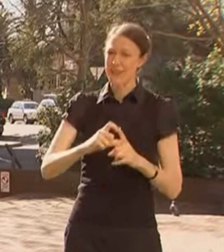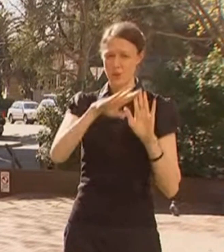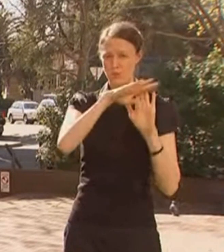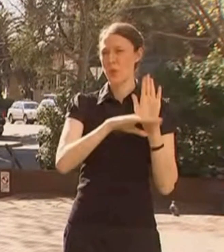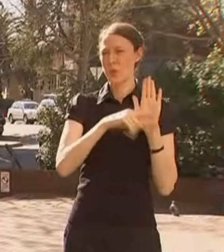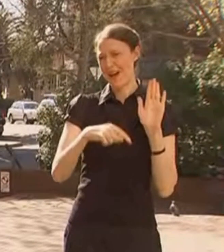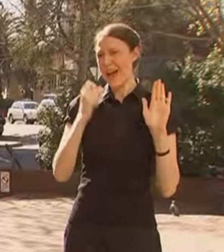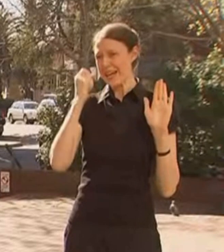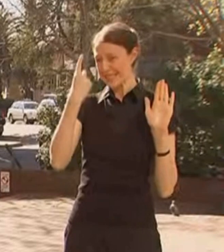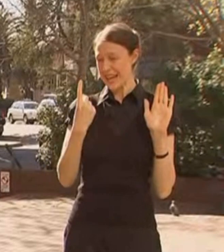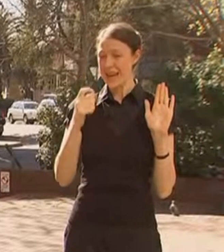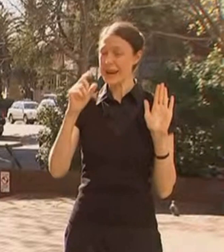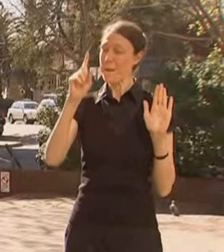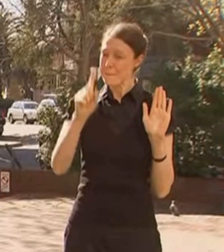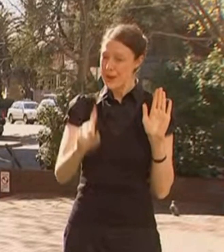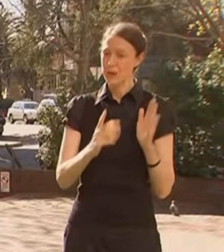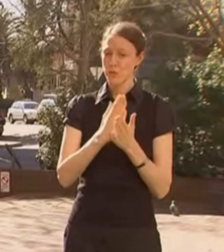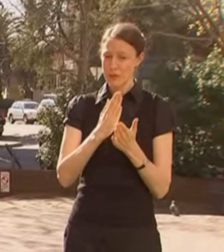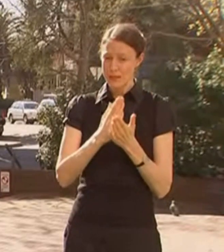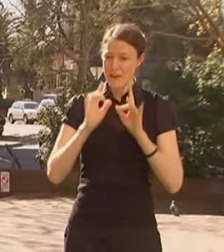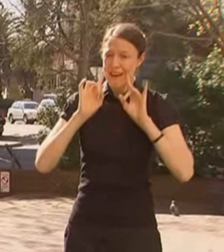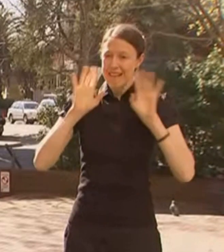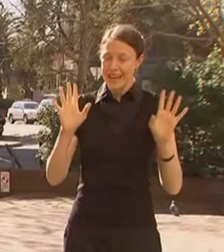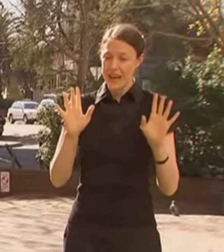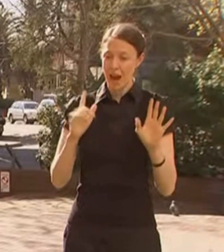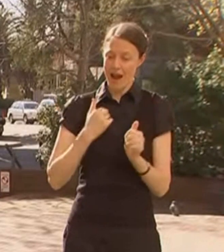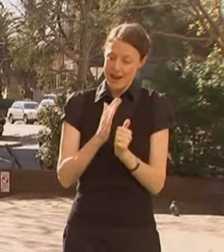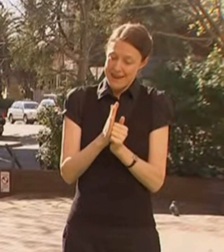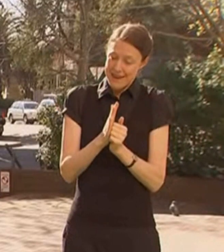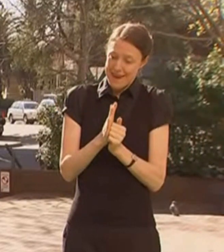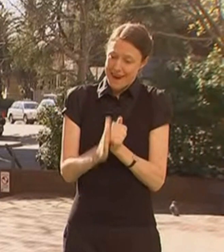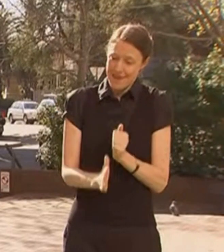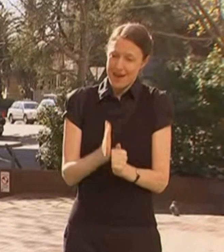course, the Commissioner and I discussed the issue and have